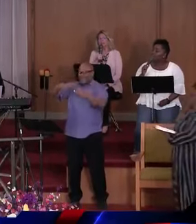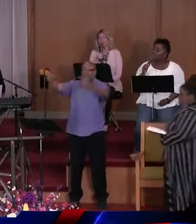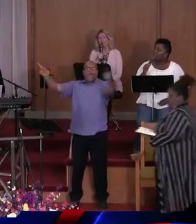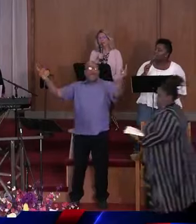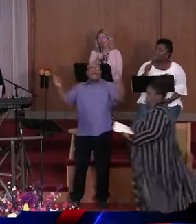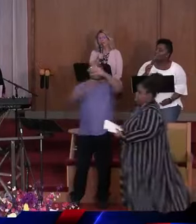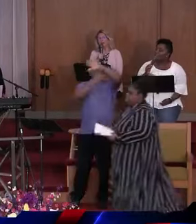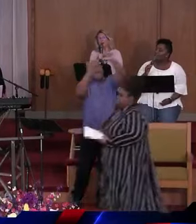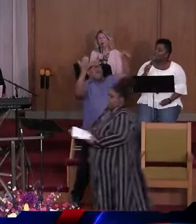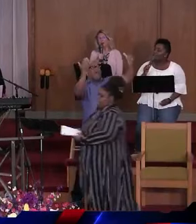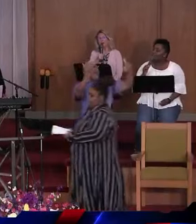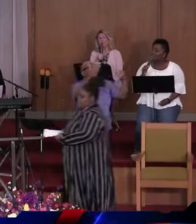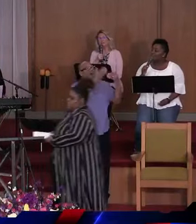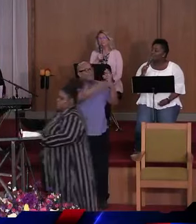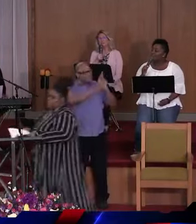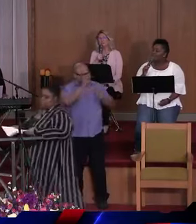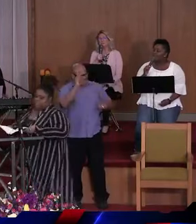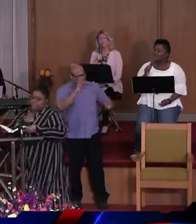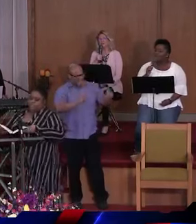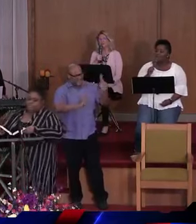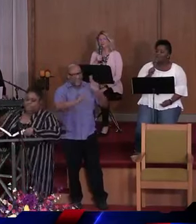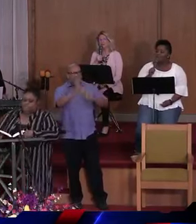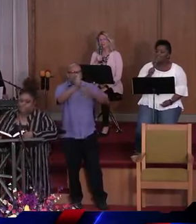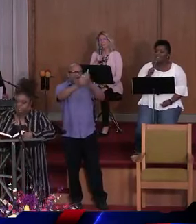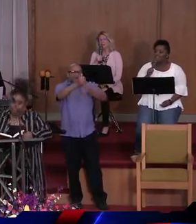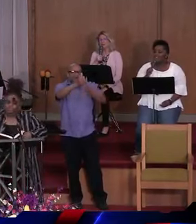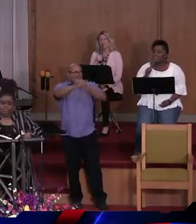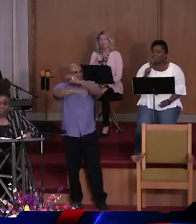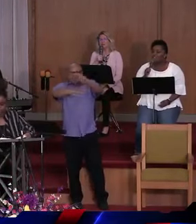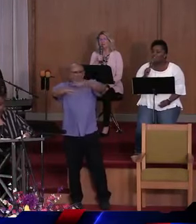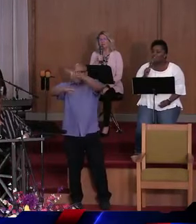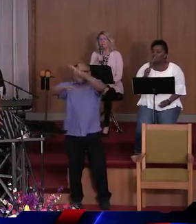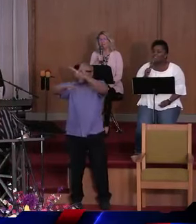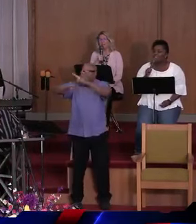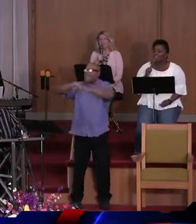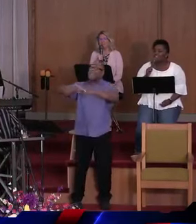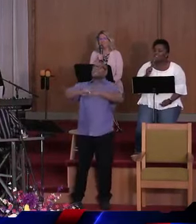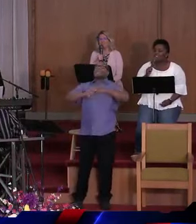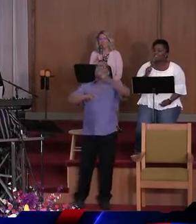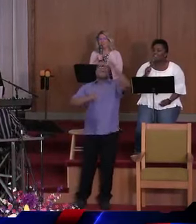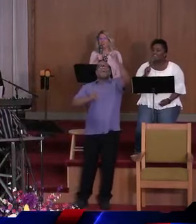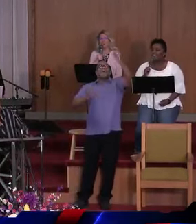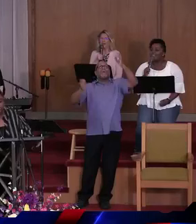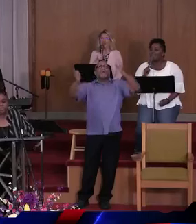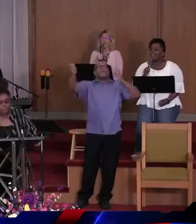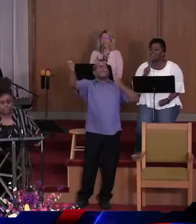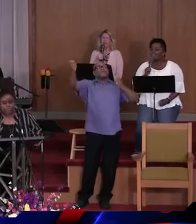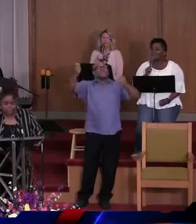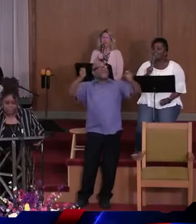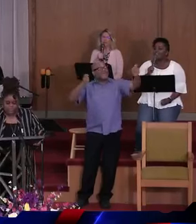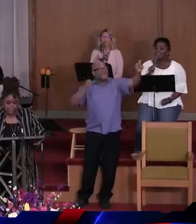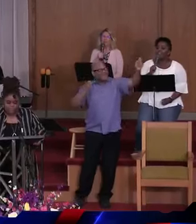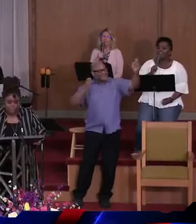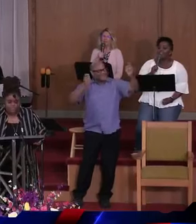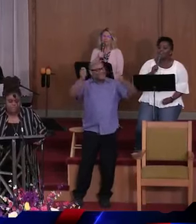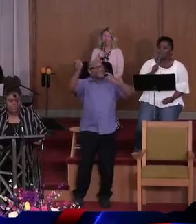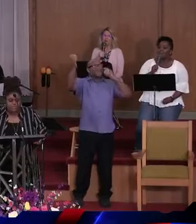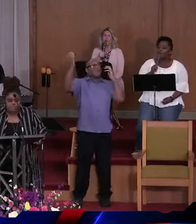name, to tell all the people of every nation that he